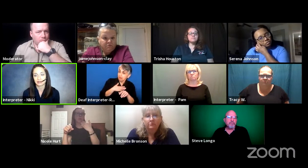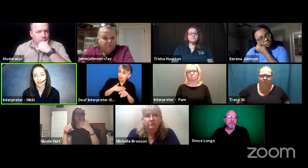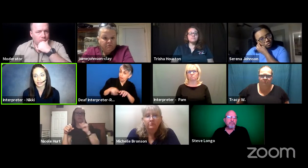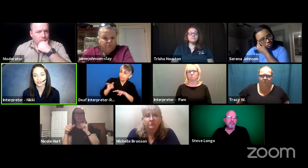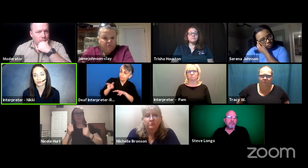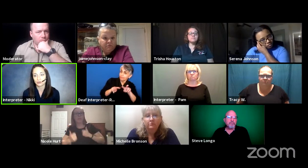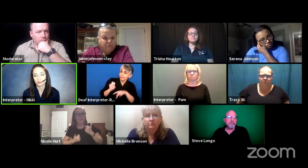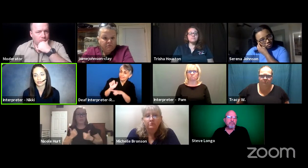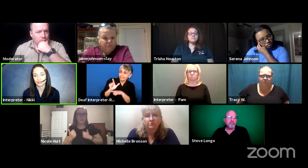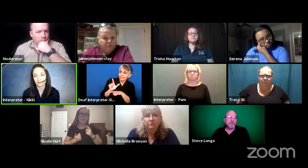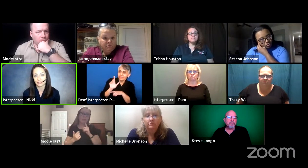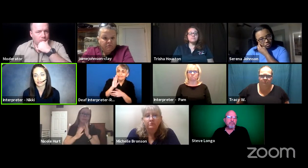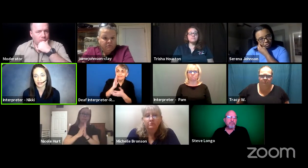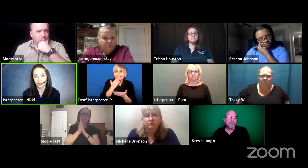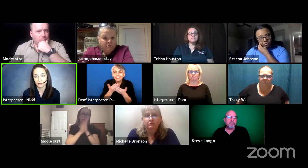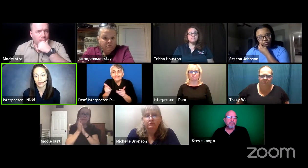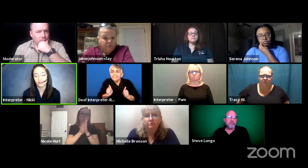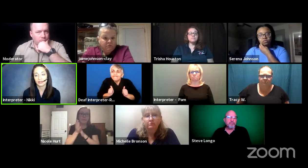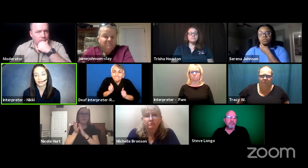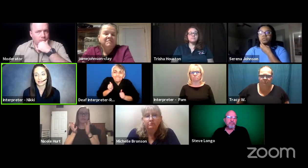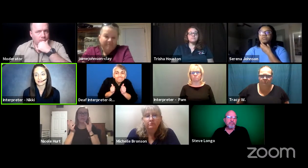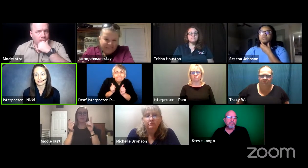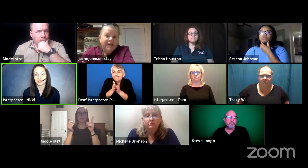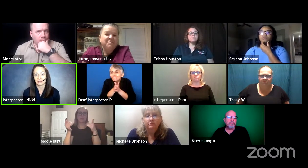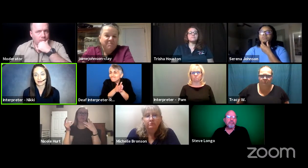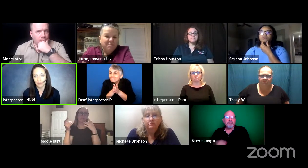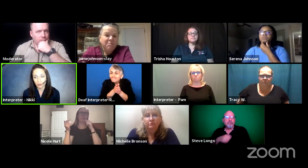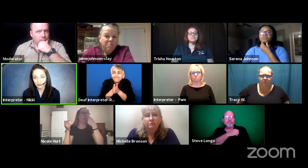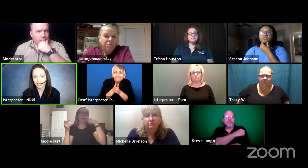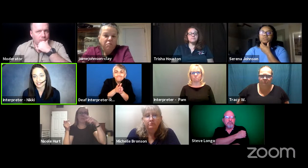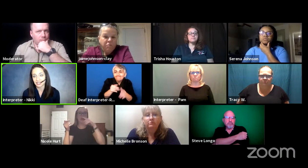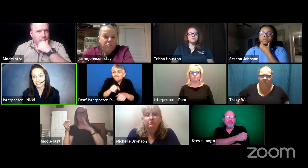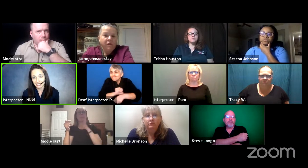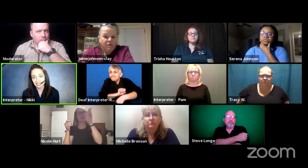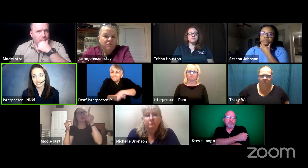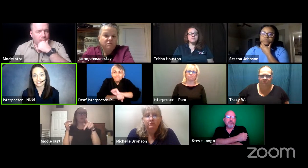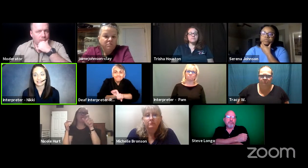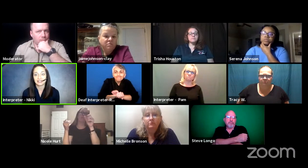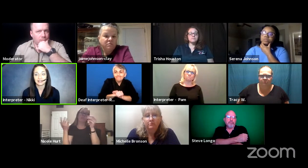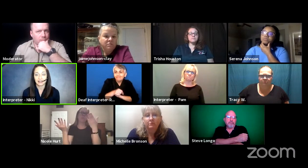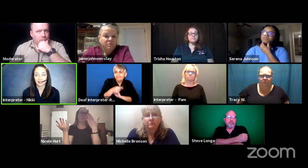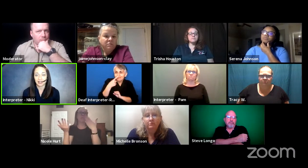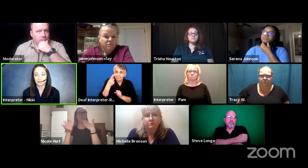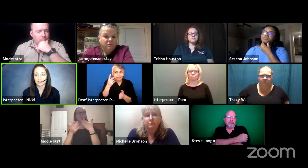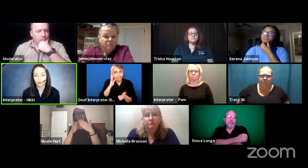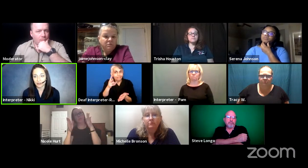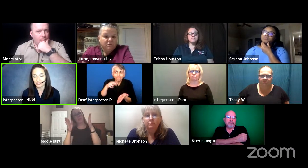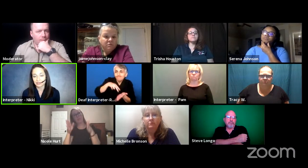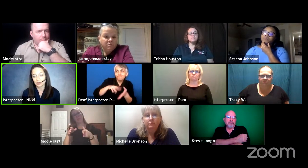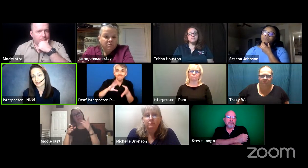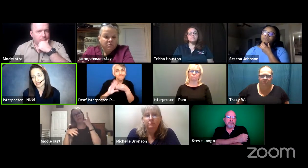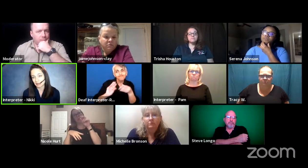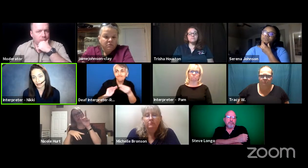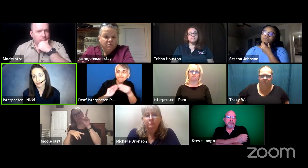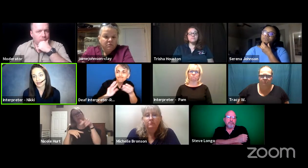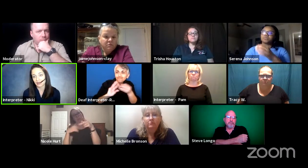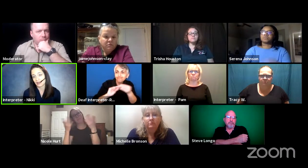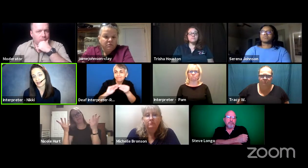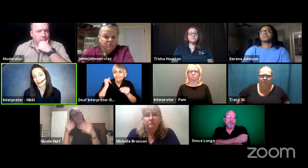I too believe that Sal is motivated and excited, is willing to put his name out there, and